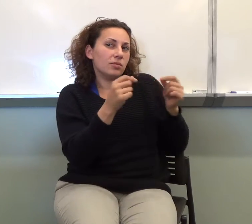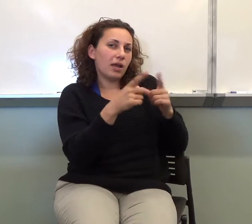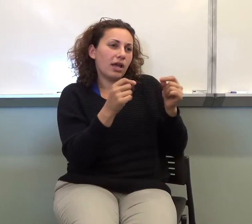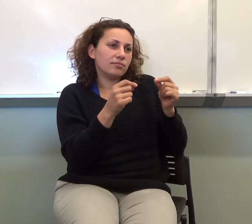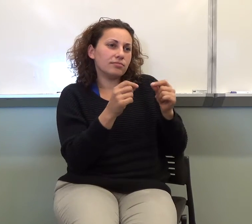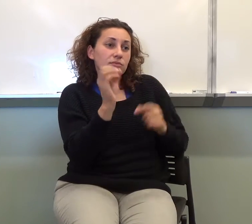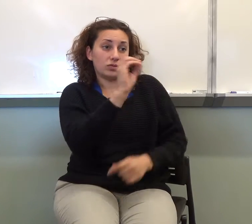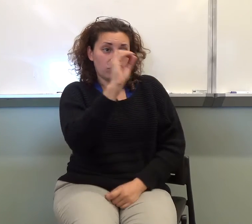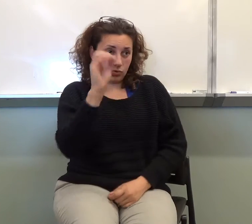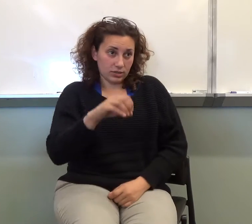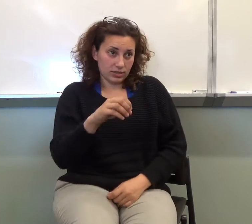probability.